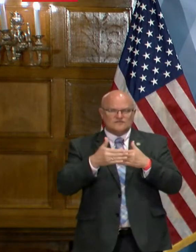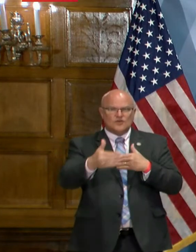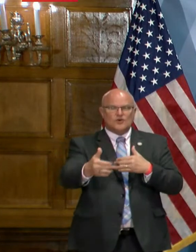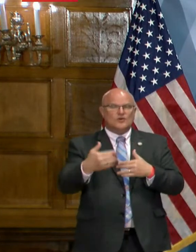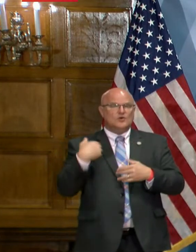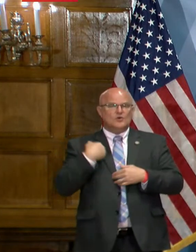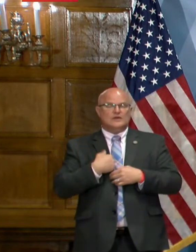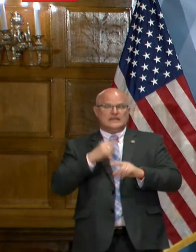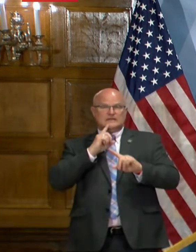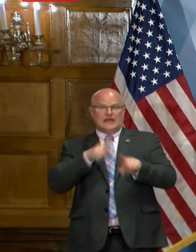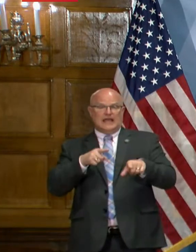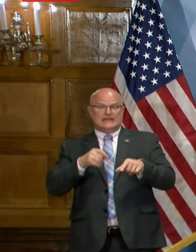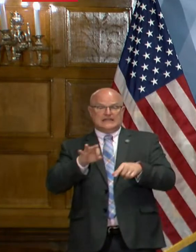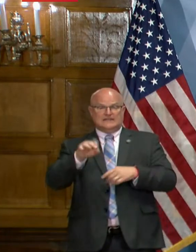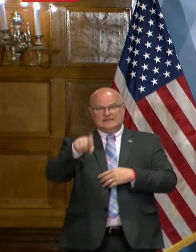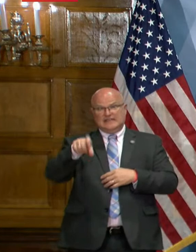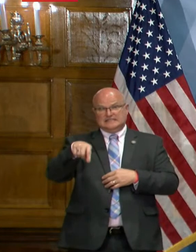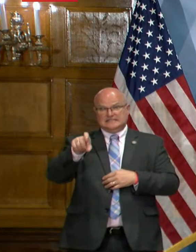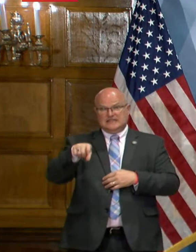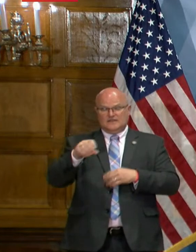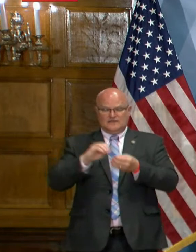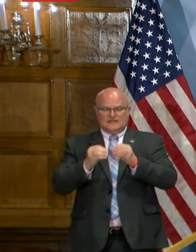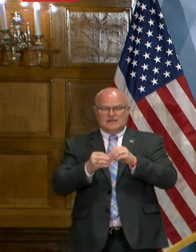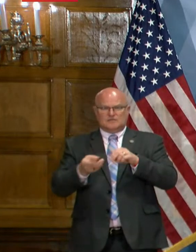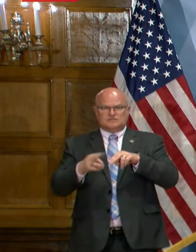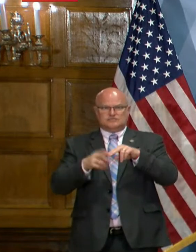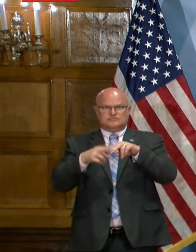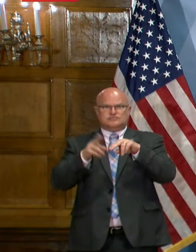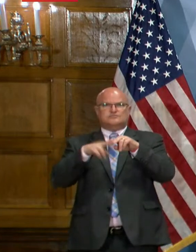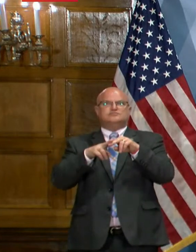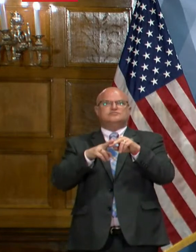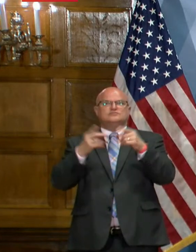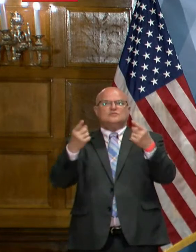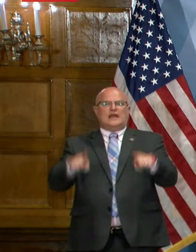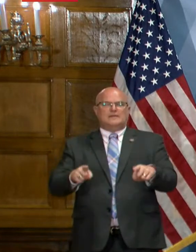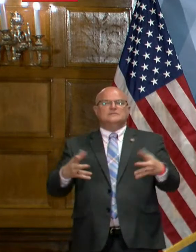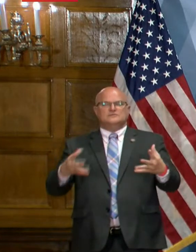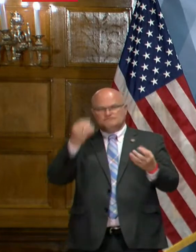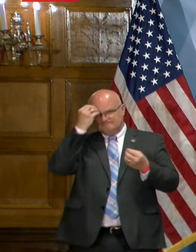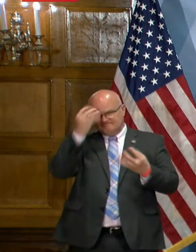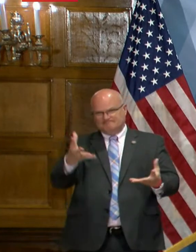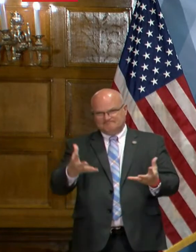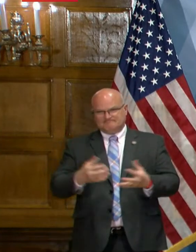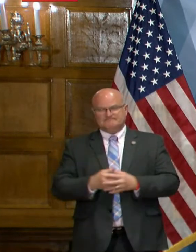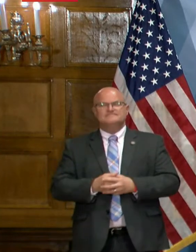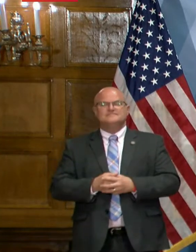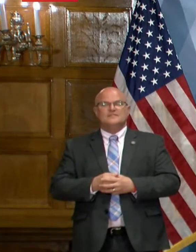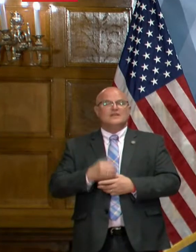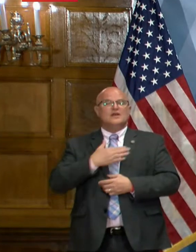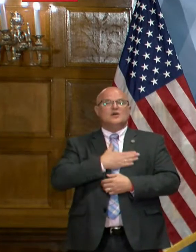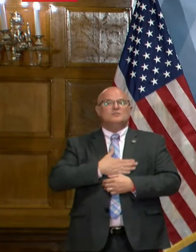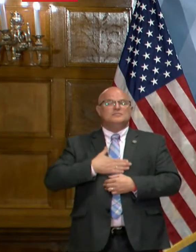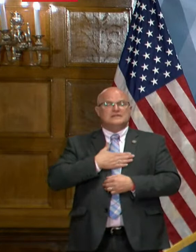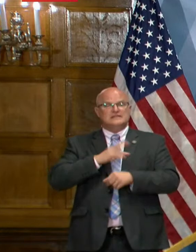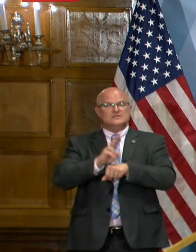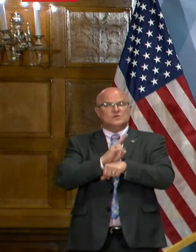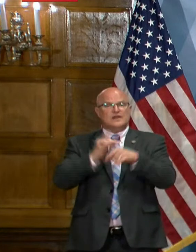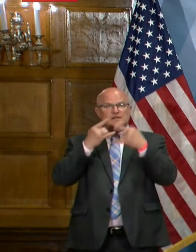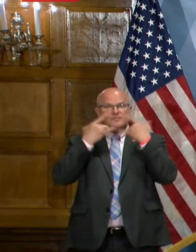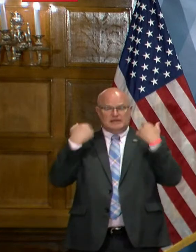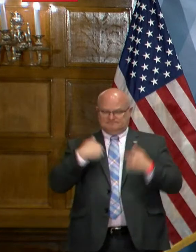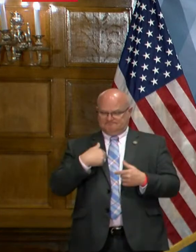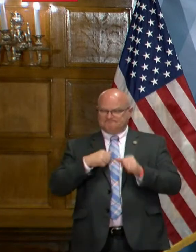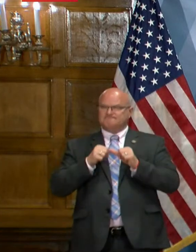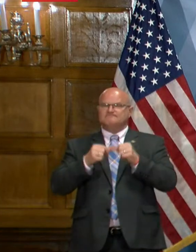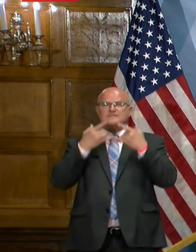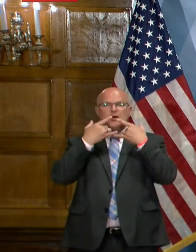can react as quickly as possible if the number of cases begin to increase within the state. So again, please wear your mask. I will continue to